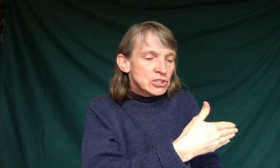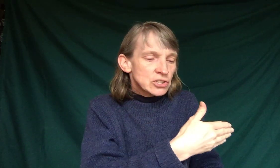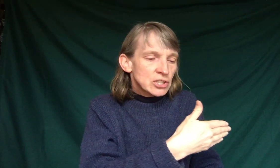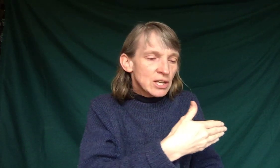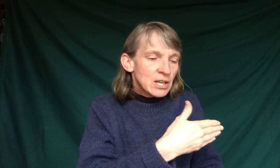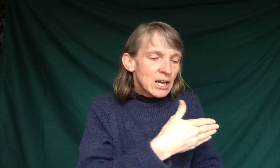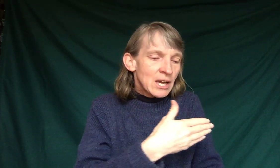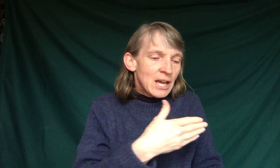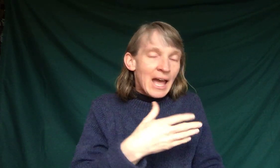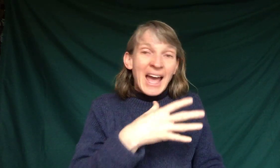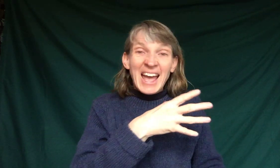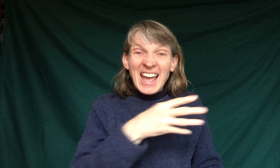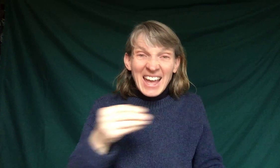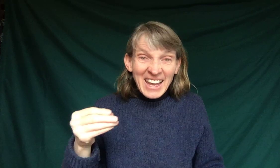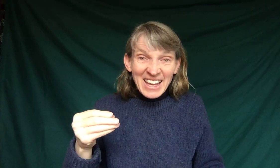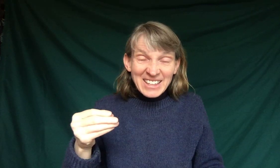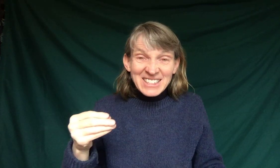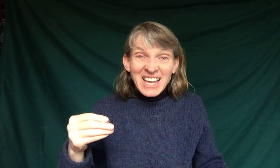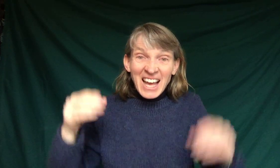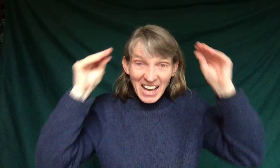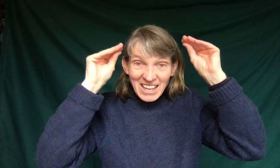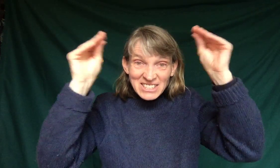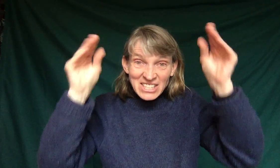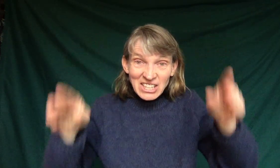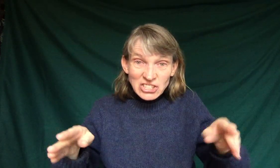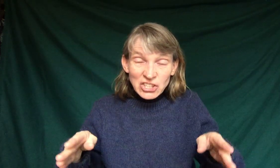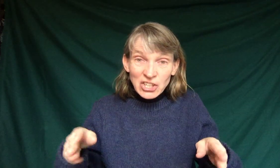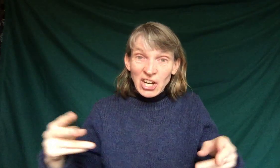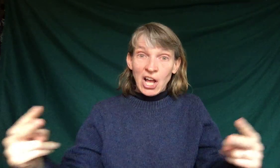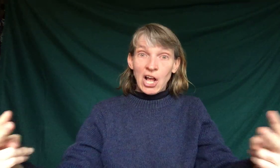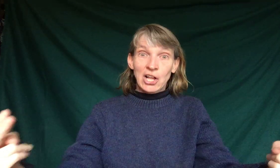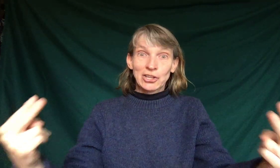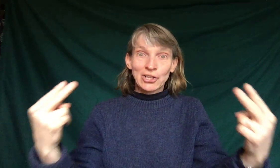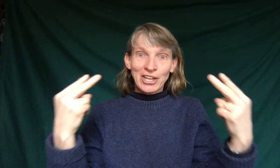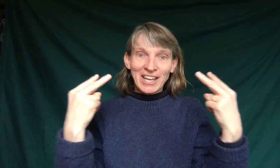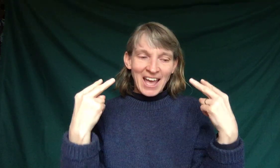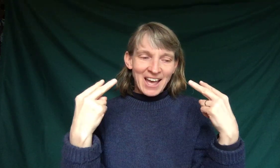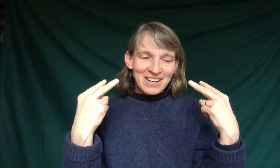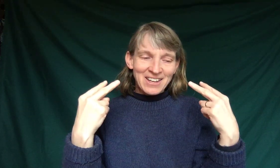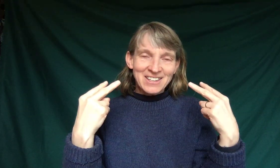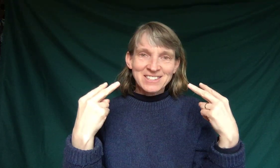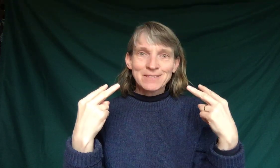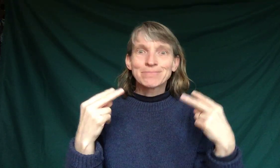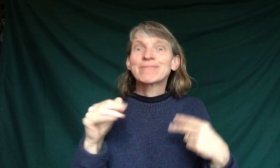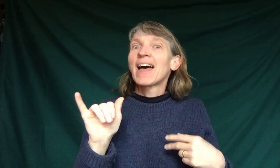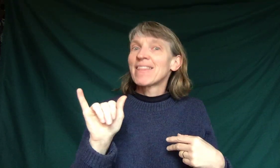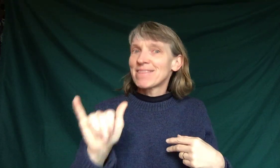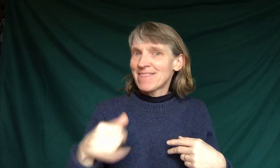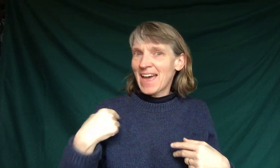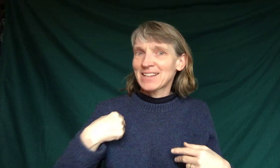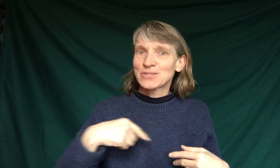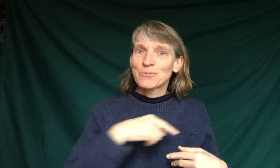goldfish, and a teacher looking at us. That's what